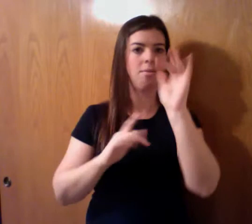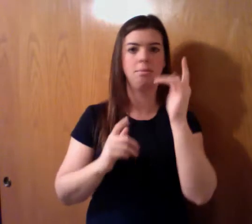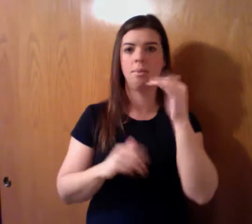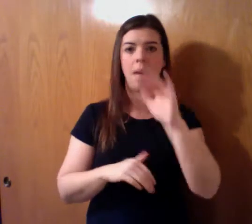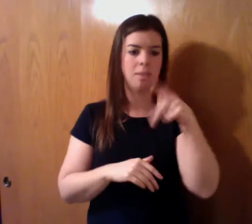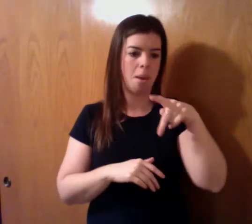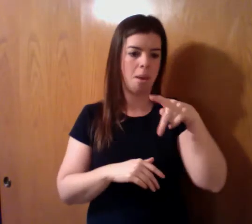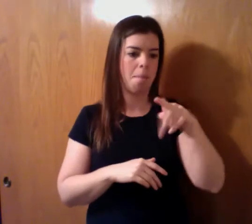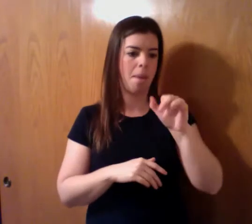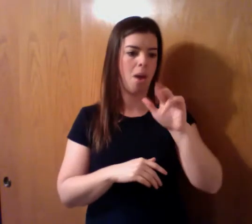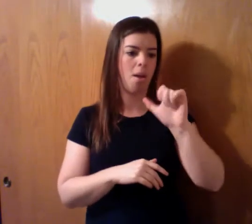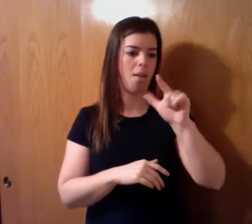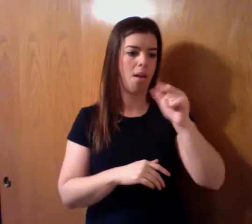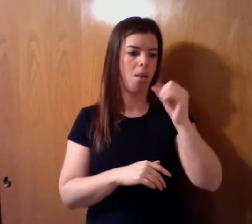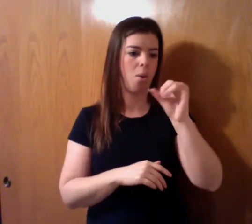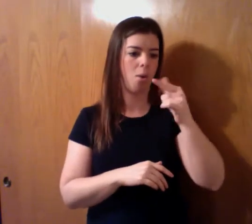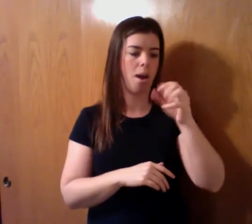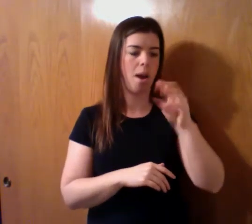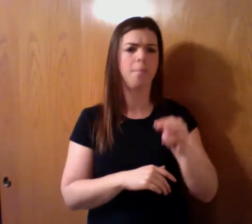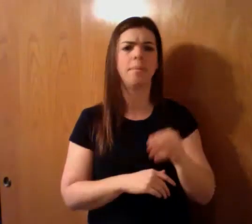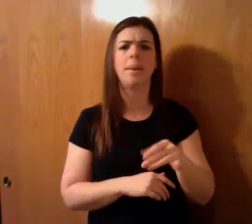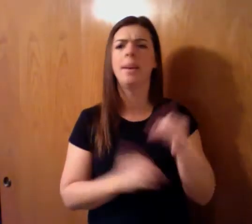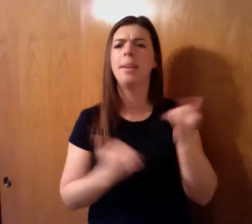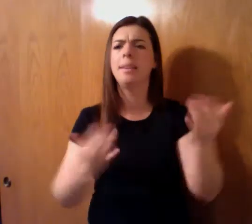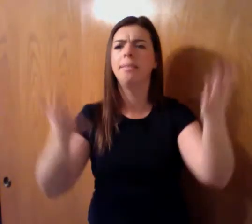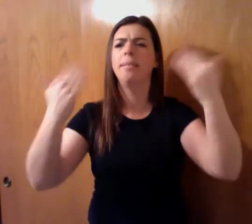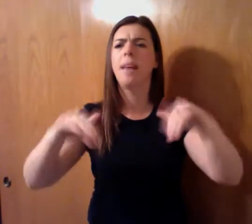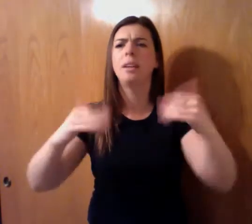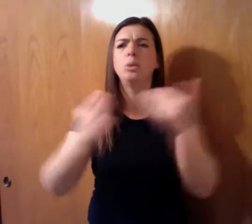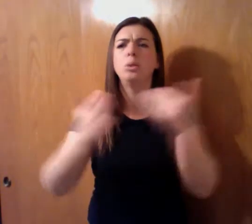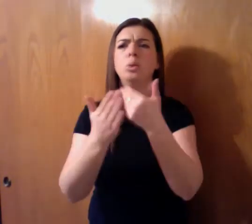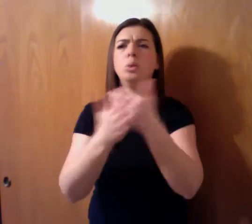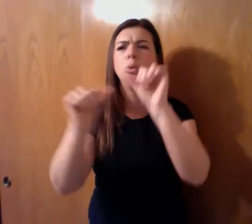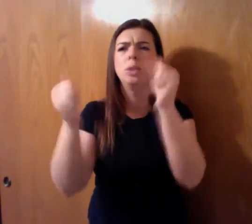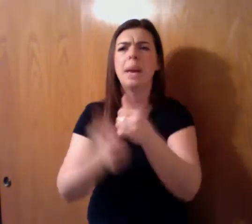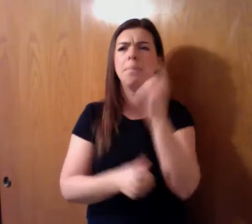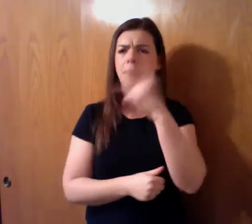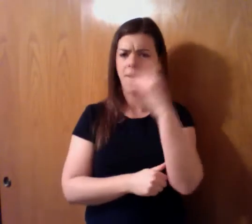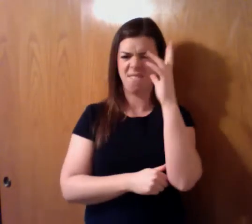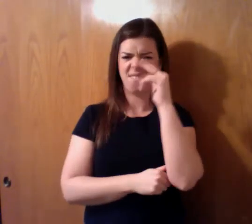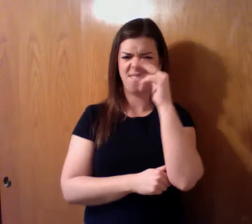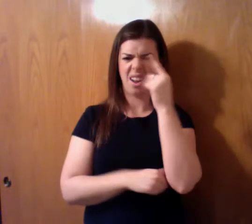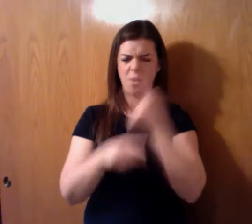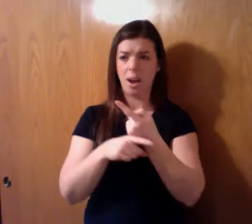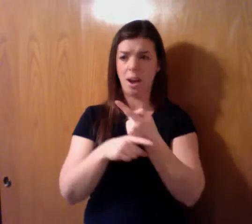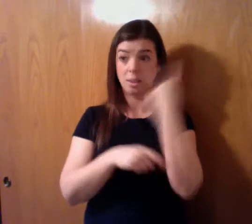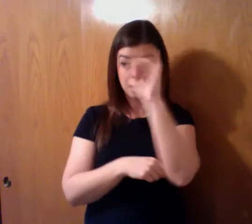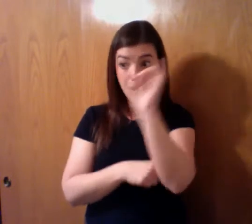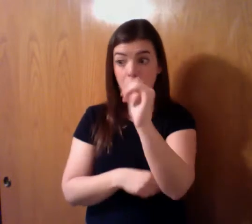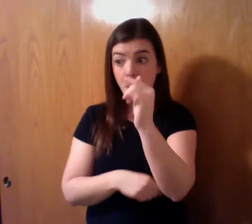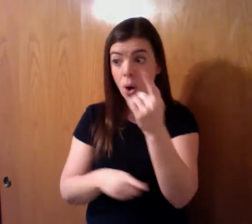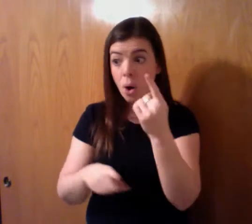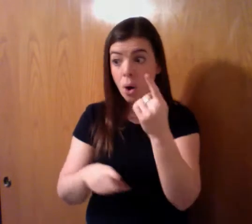parallelogram. Look at this funny shape. Does that look similar to the shape you just saw? It certainly